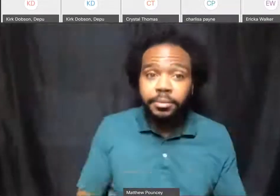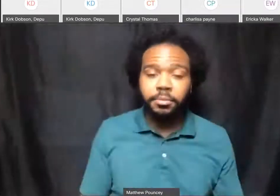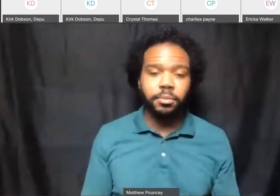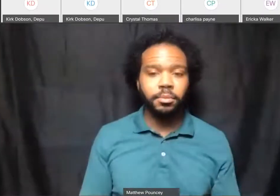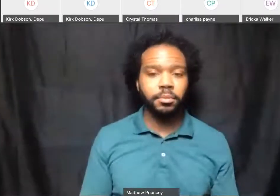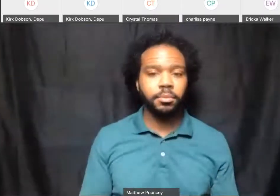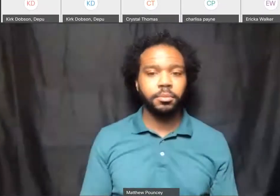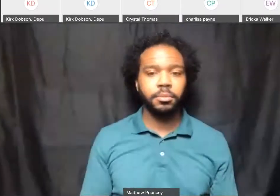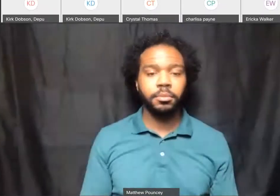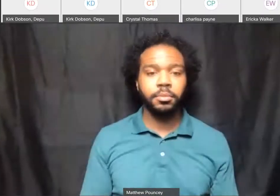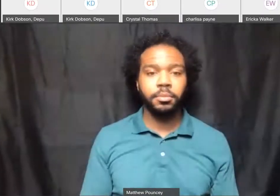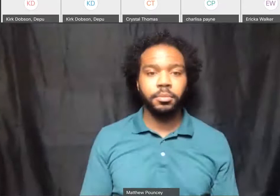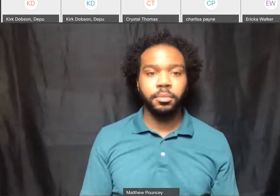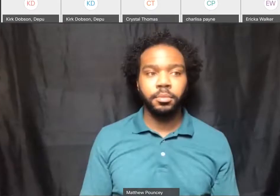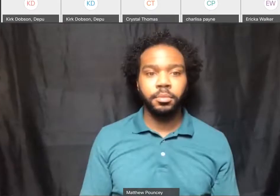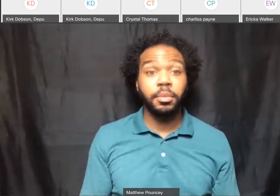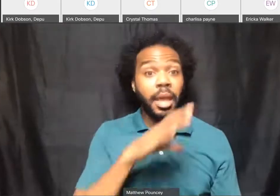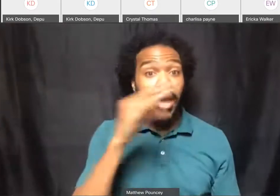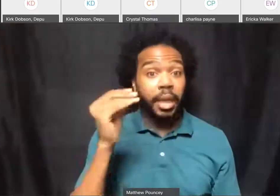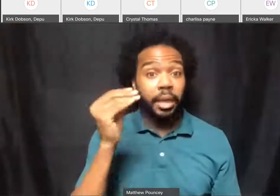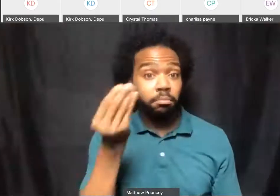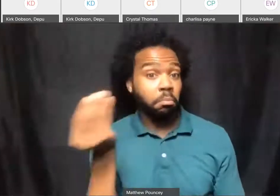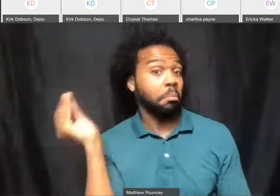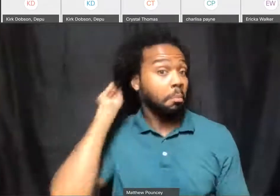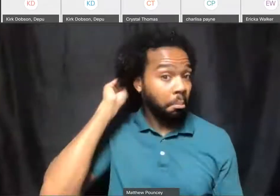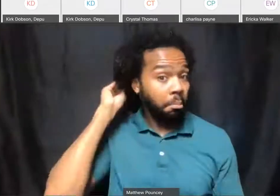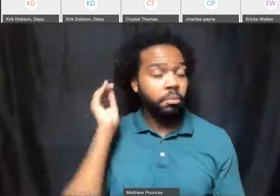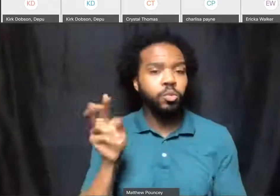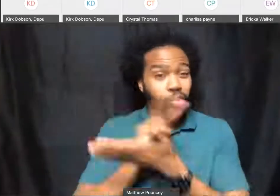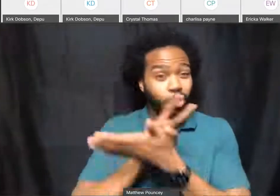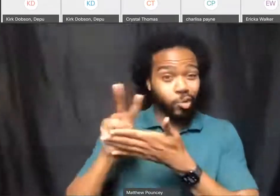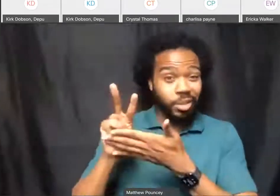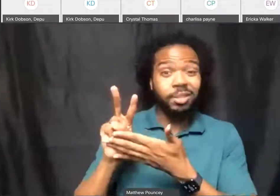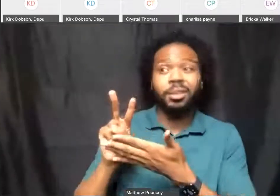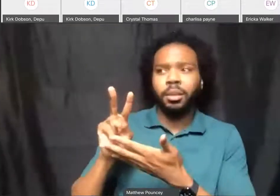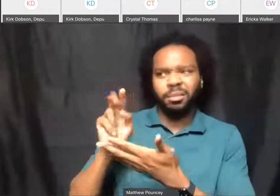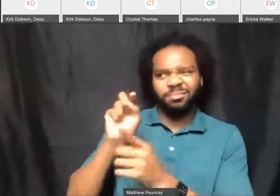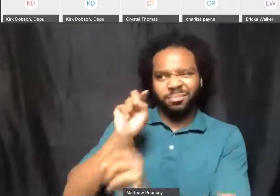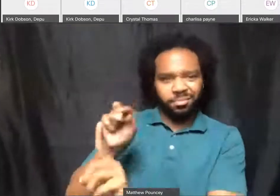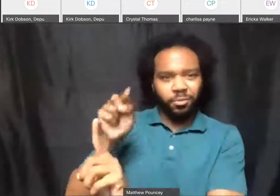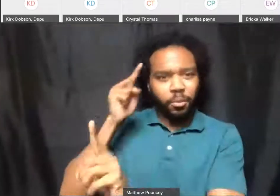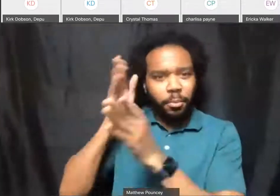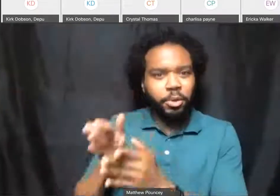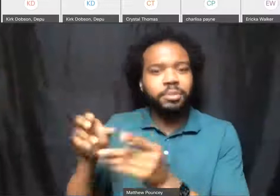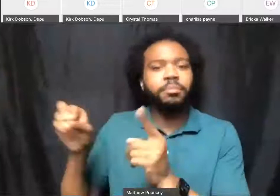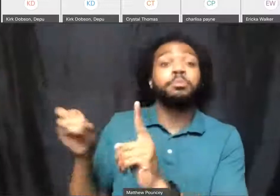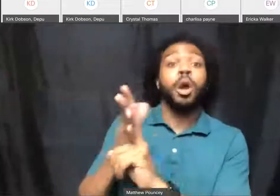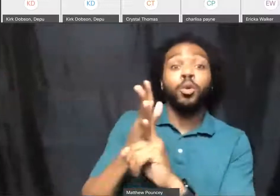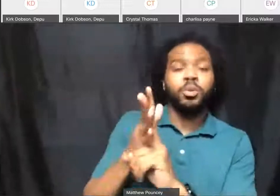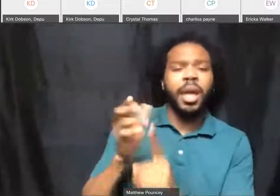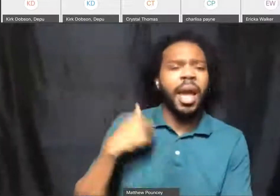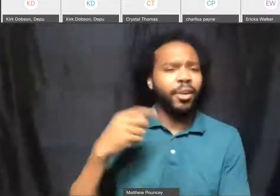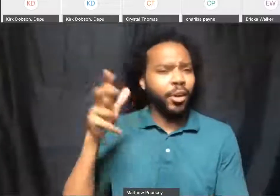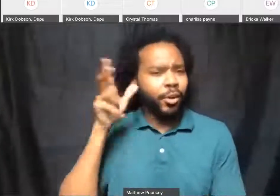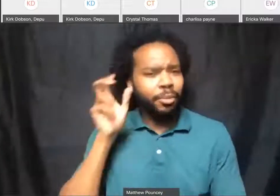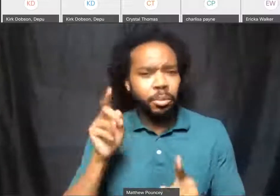And people should keep in mind that those 2 weeks, that's for people who have been exposed. I've heard people apply this 2-week thing once